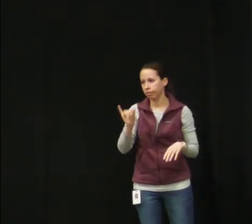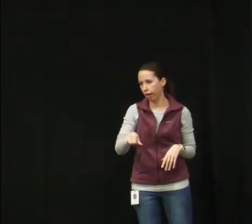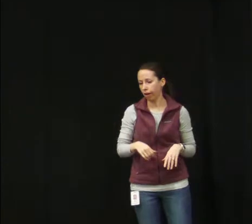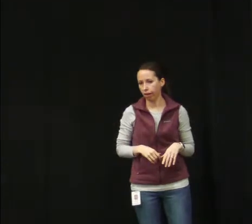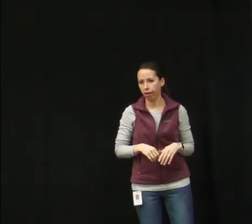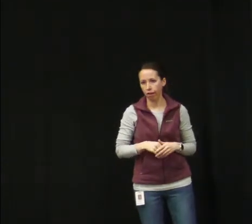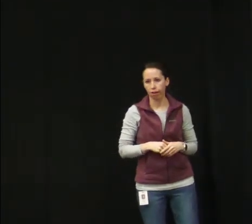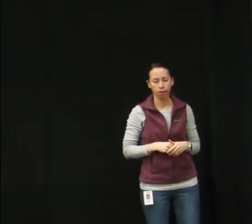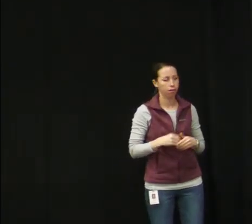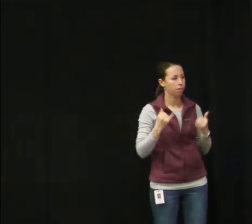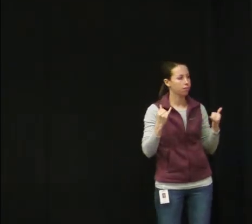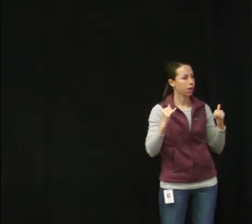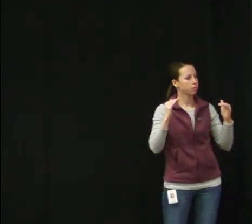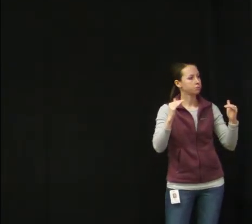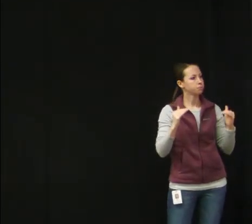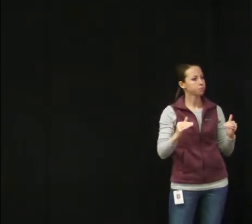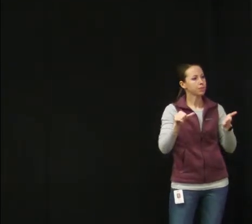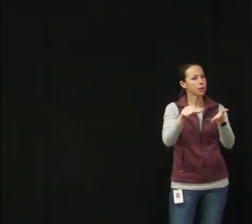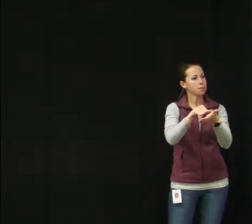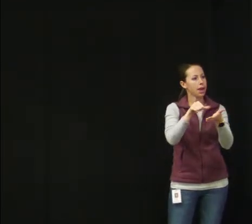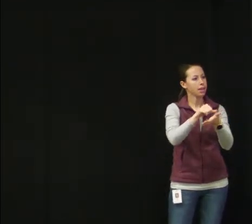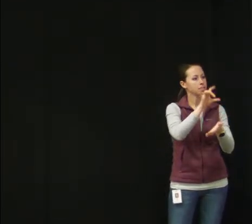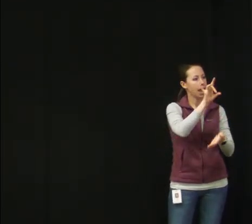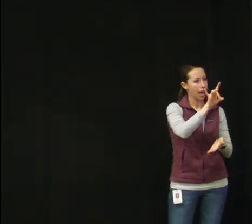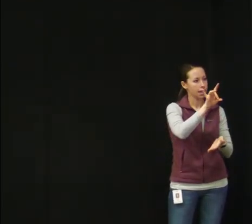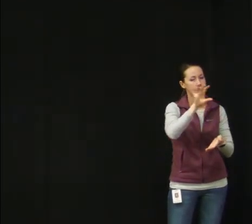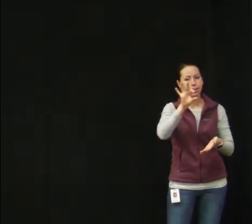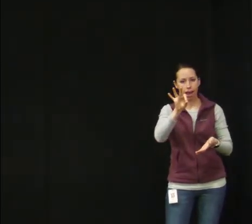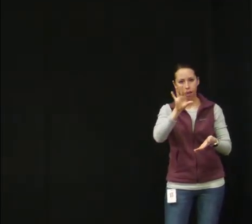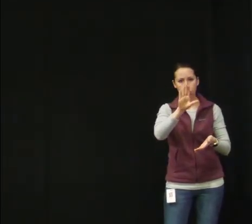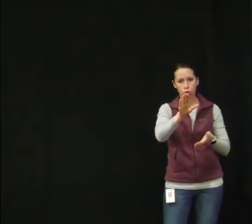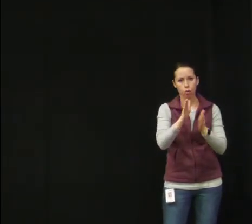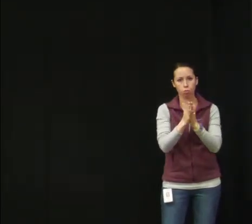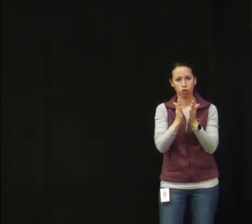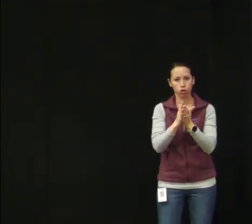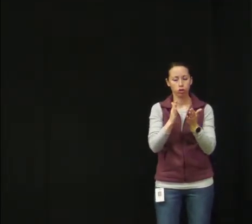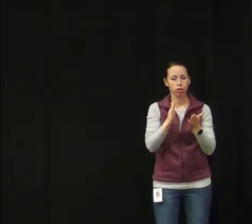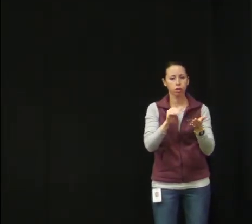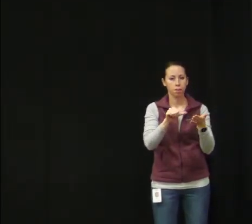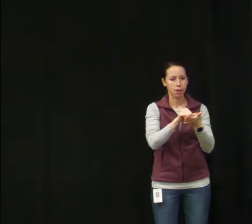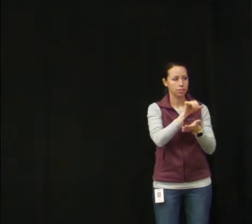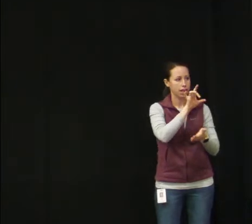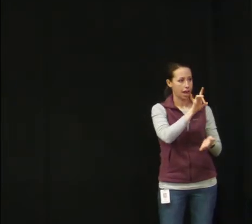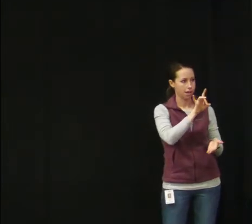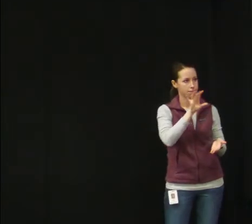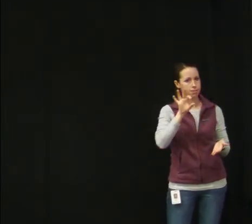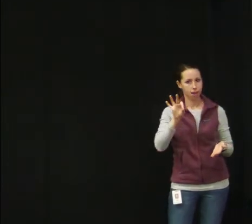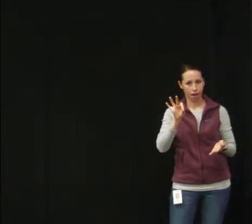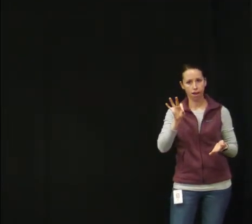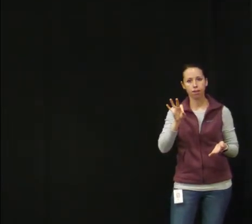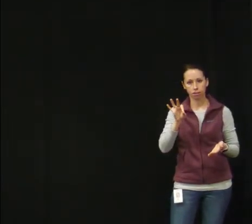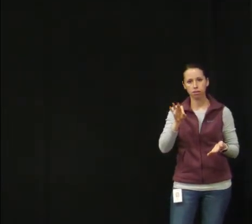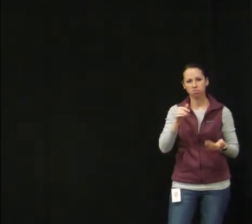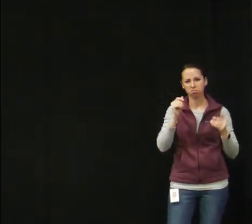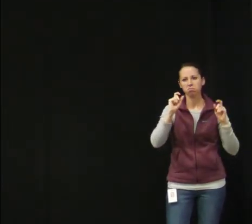All right, so you're gonna go to pages 8 and 9 in your guidance documents, and I'll give you a few minutes to read